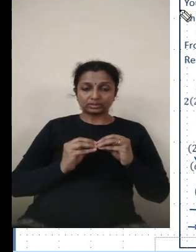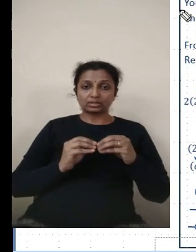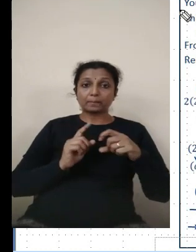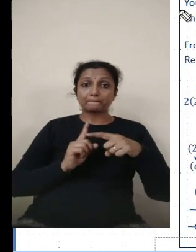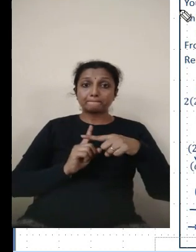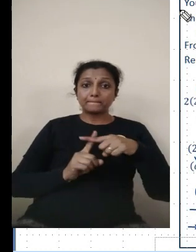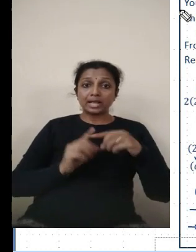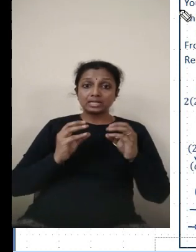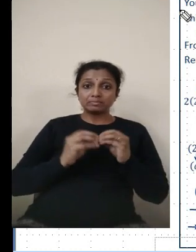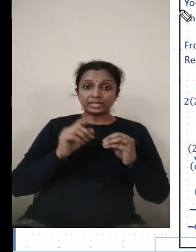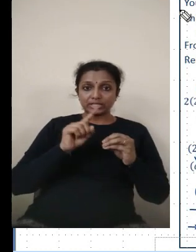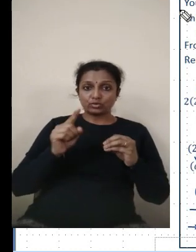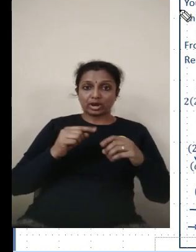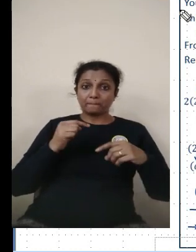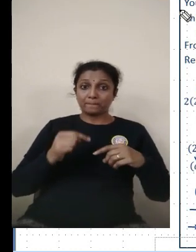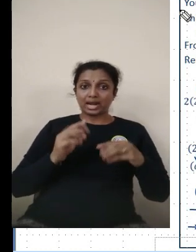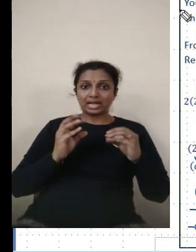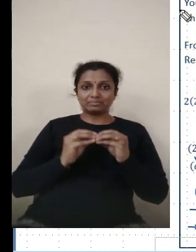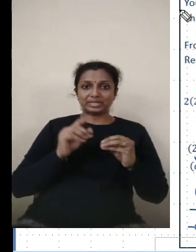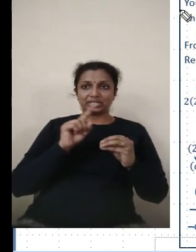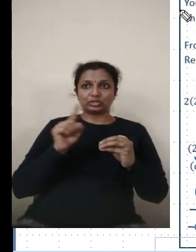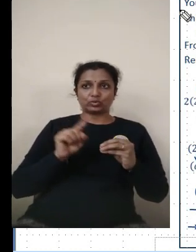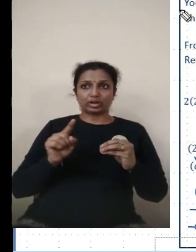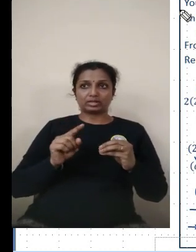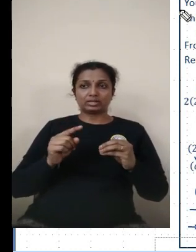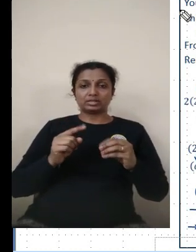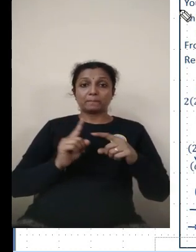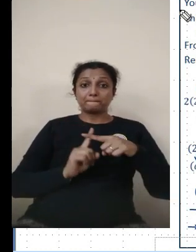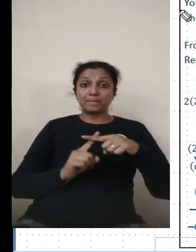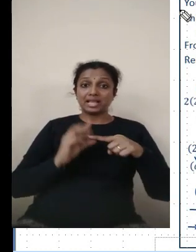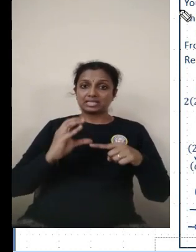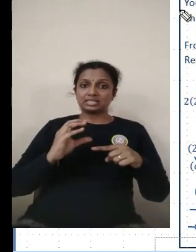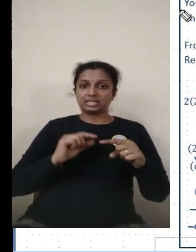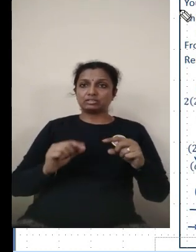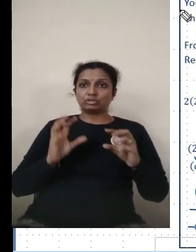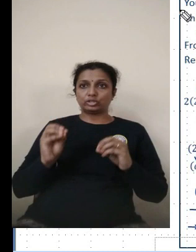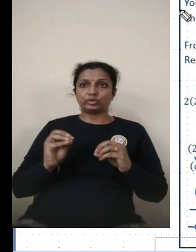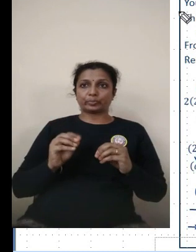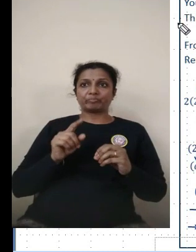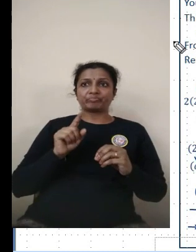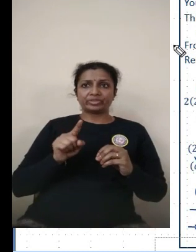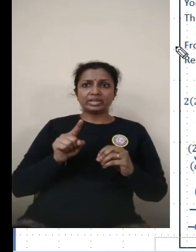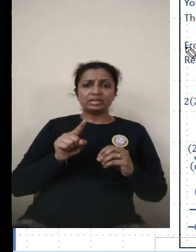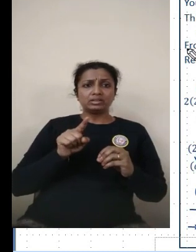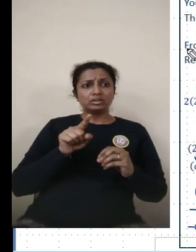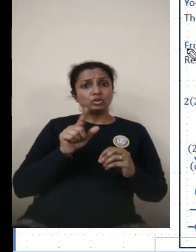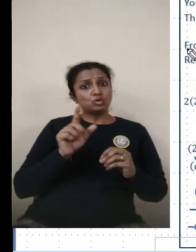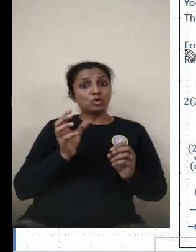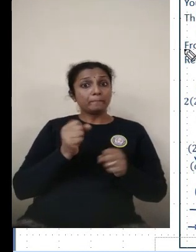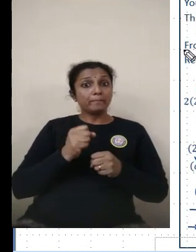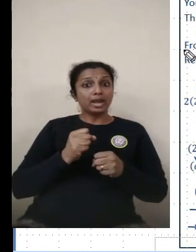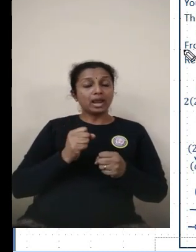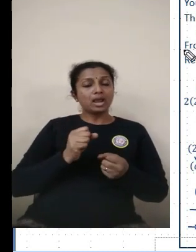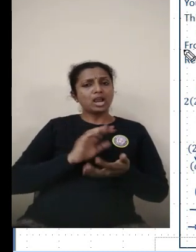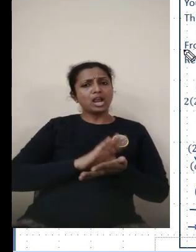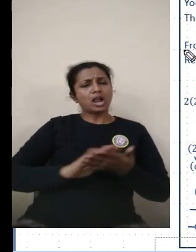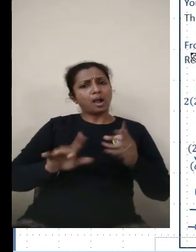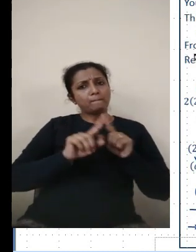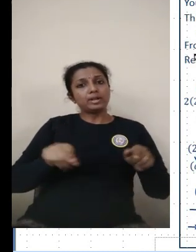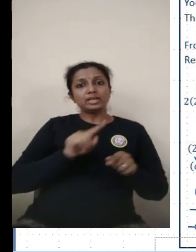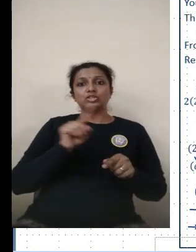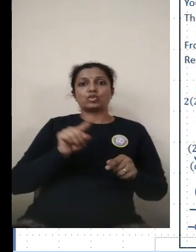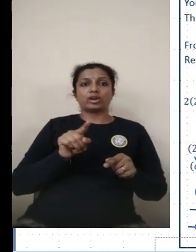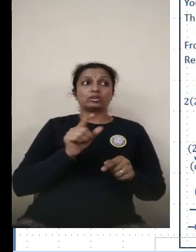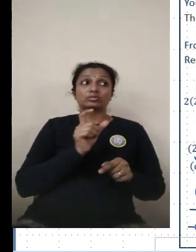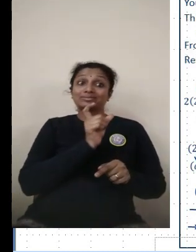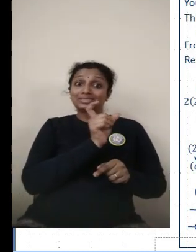square as it is given. So, you don't have to do any multiplication or anything. So, it can be written simply as